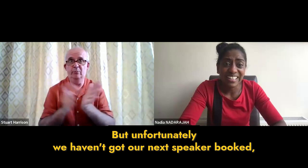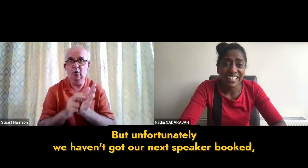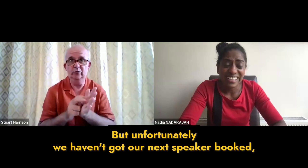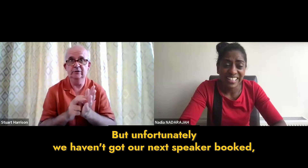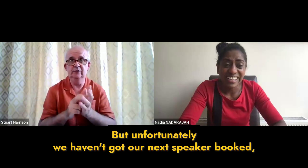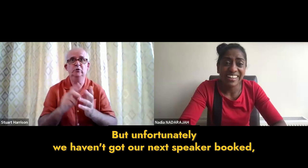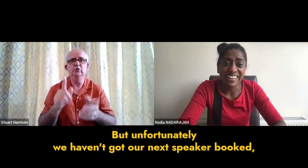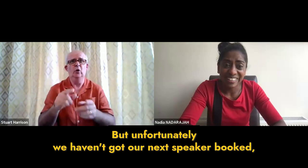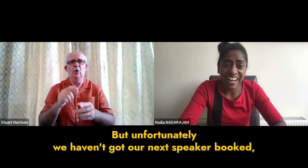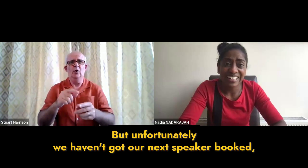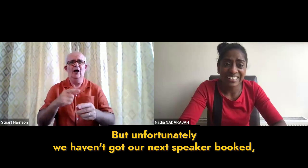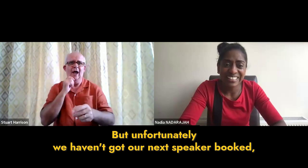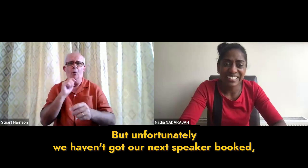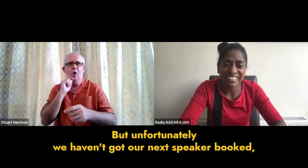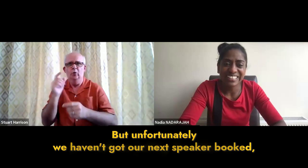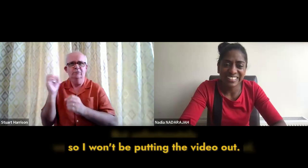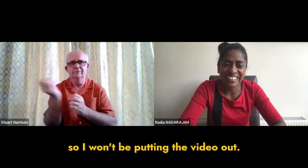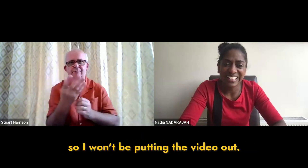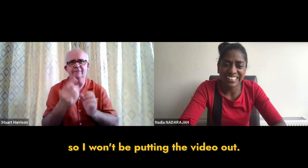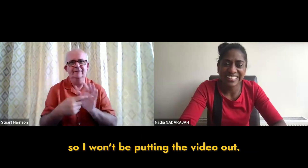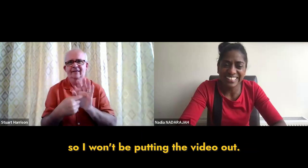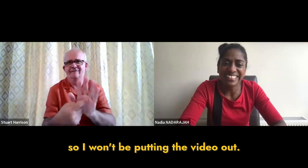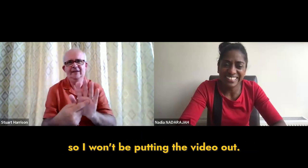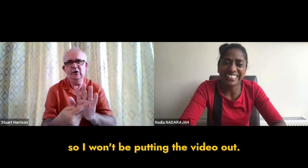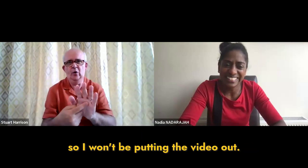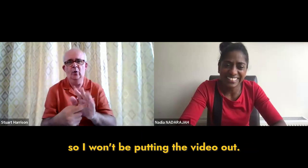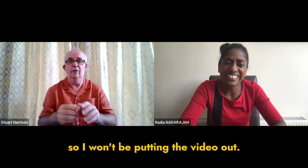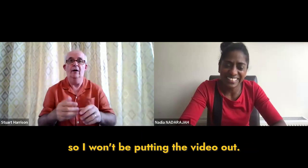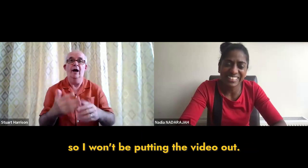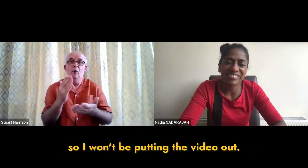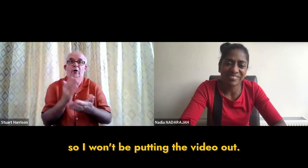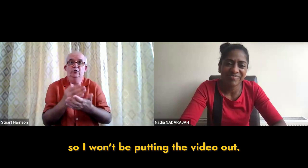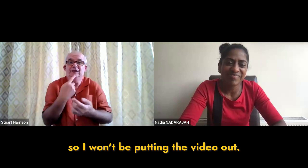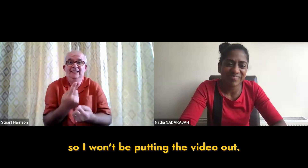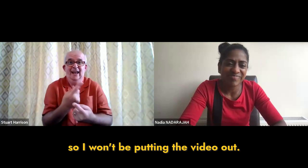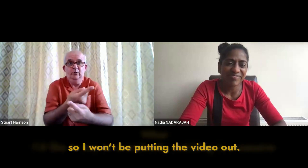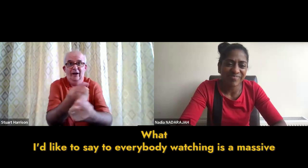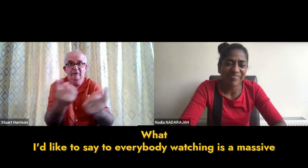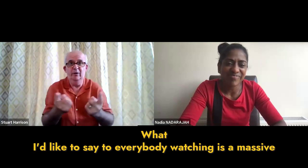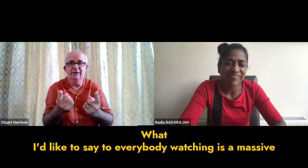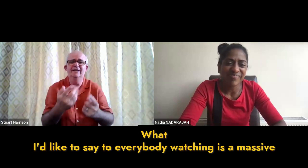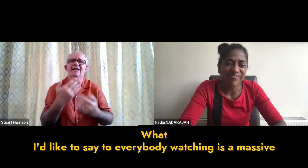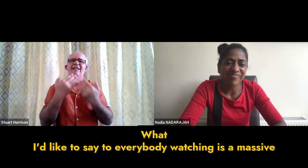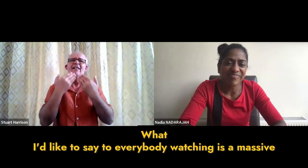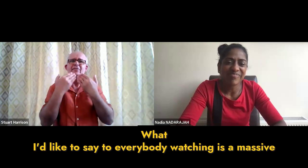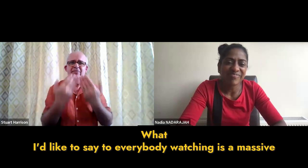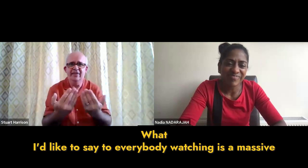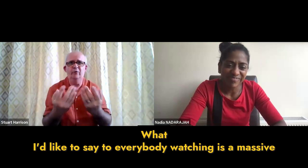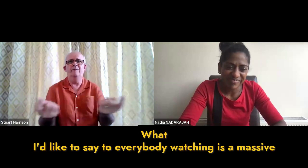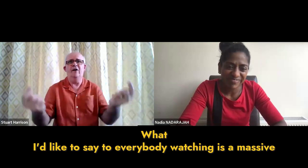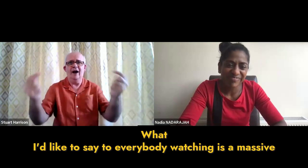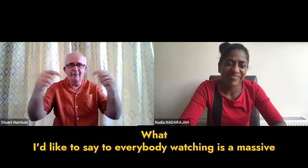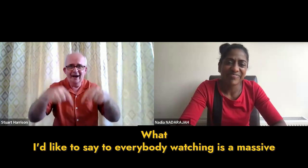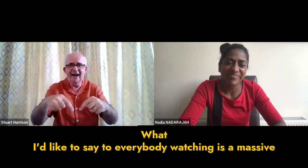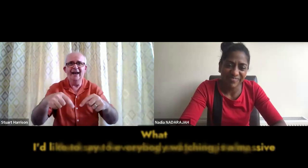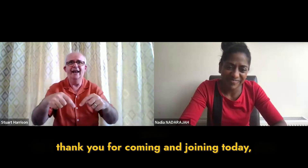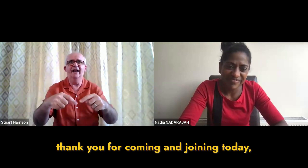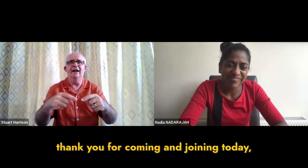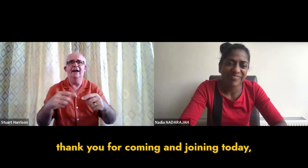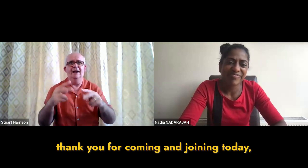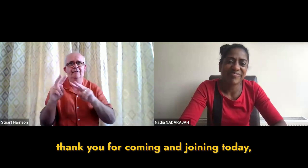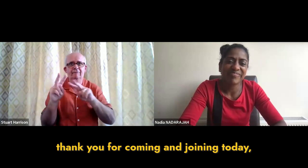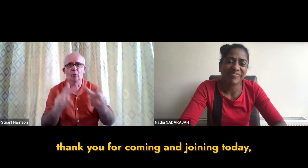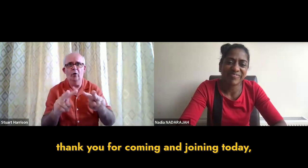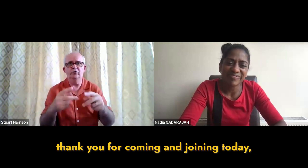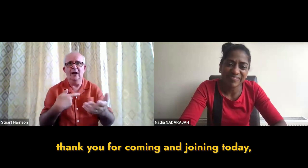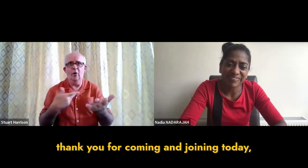haven't got our next speaker booked. So I won't be putting the video out. What I'd like to say to everybody watching is a massive thank you for